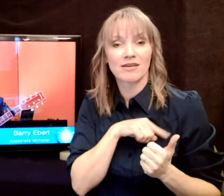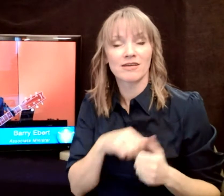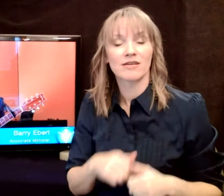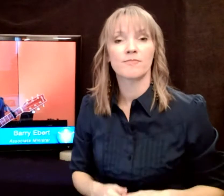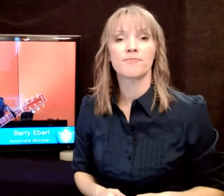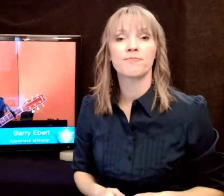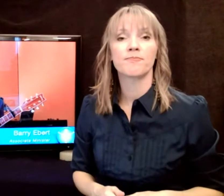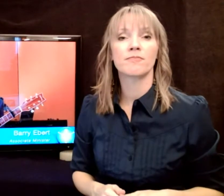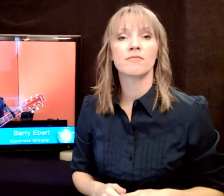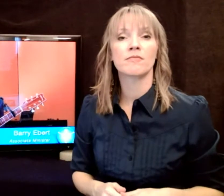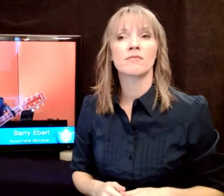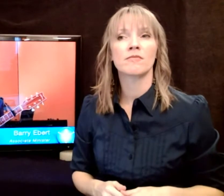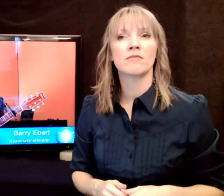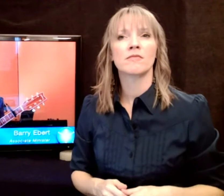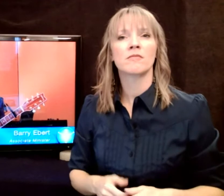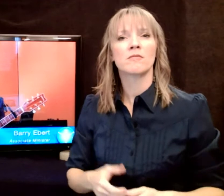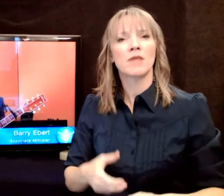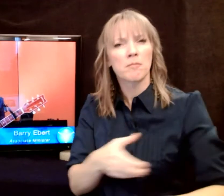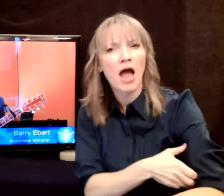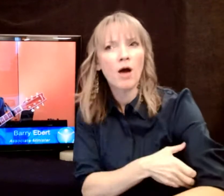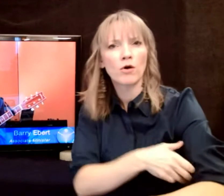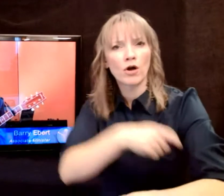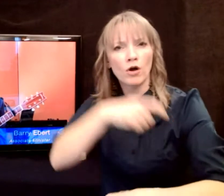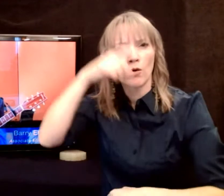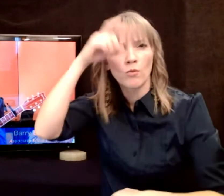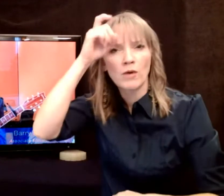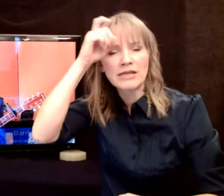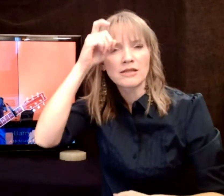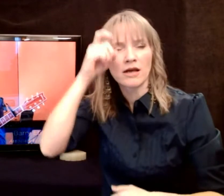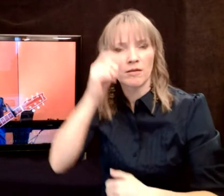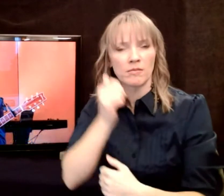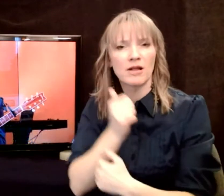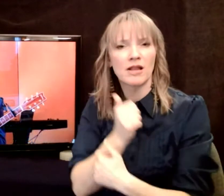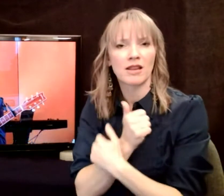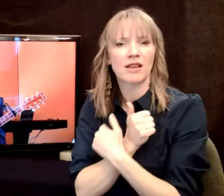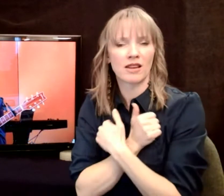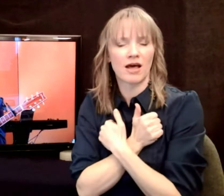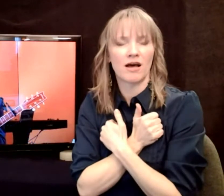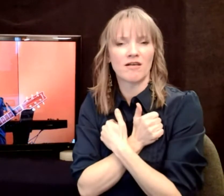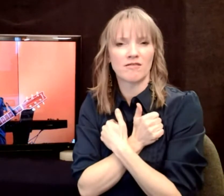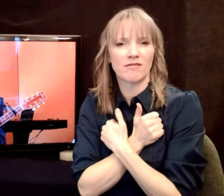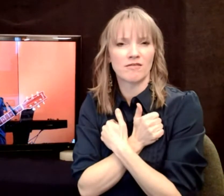There is a power, there is a wisdom, there is a love